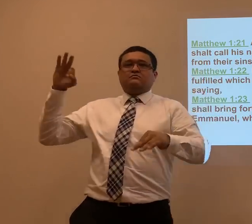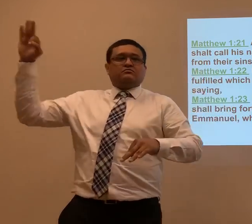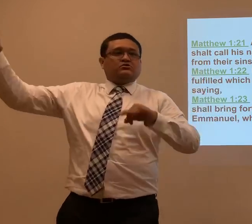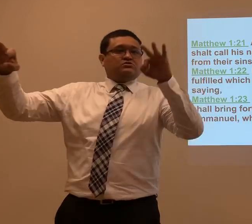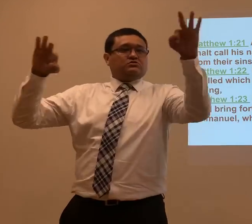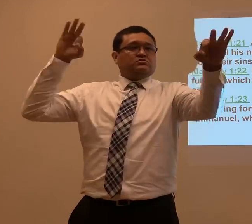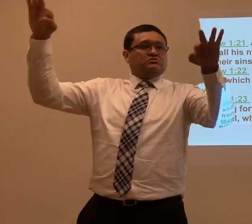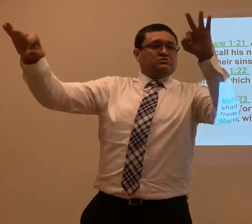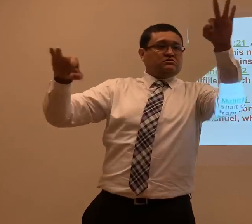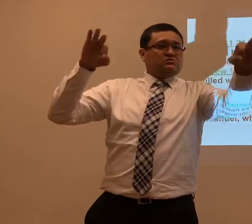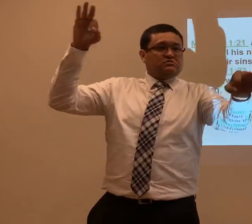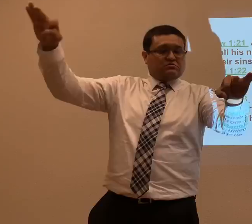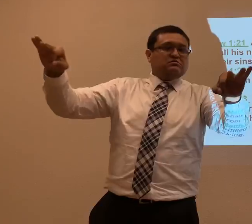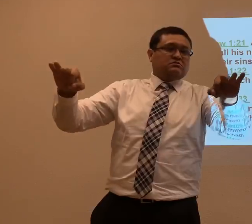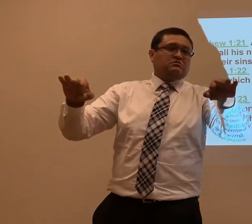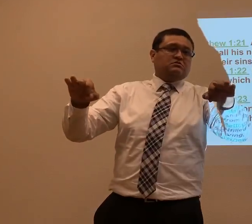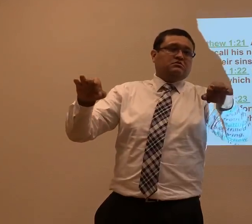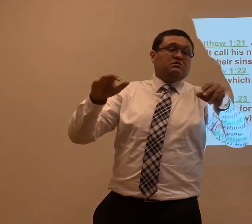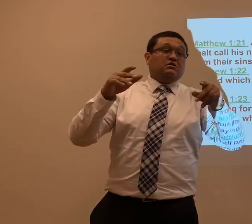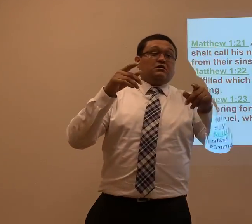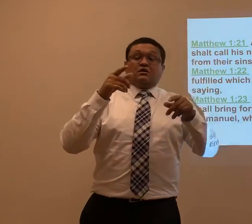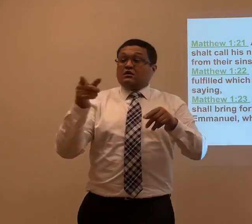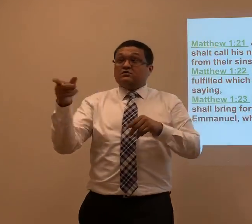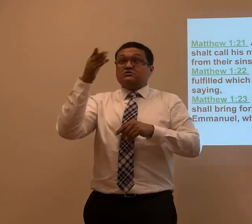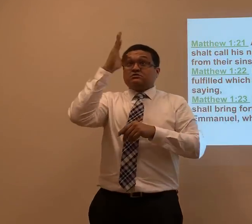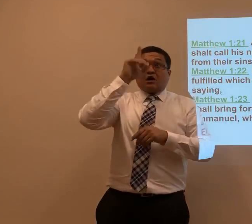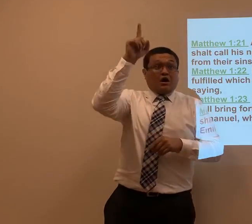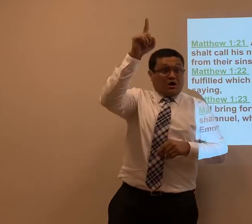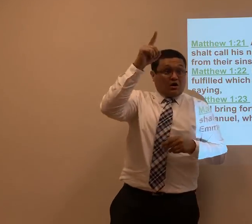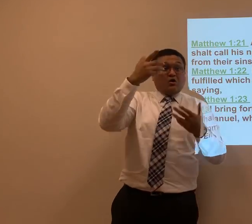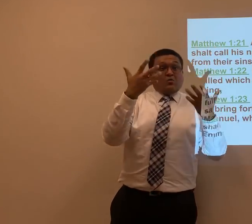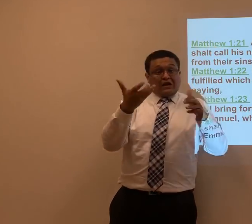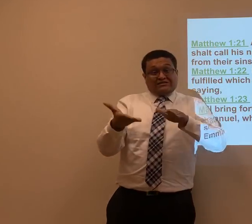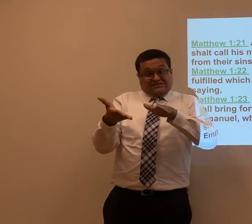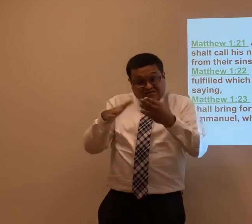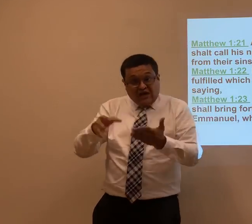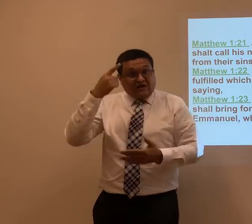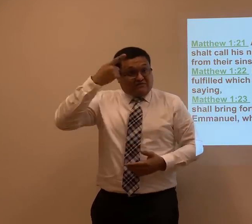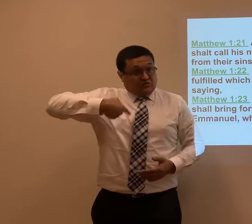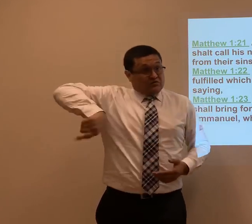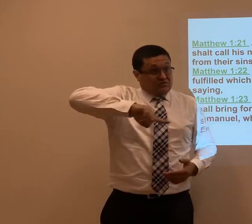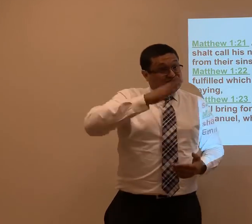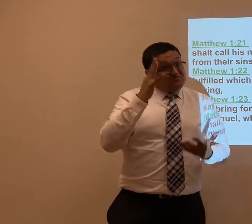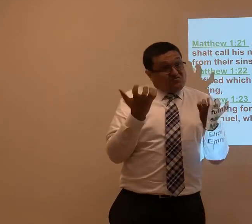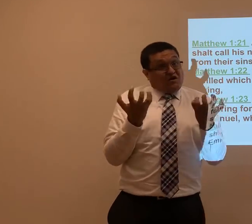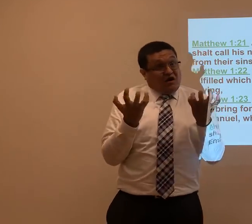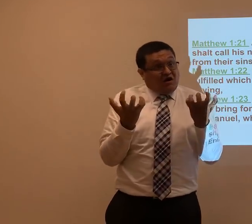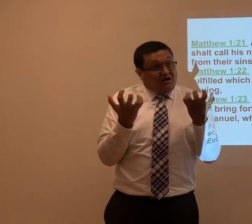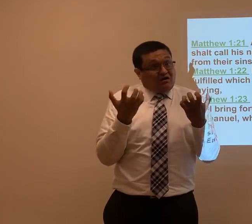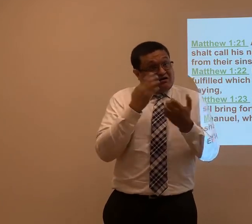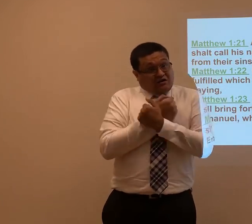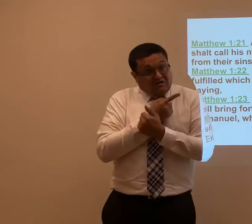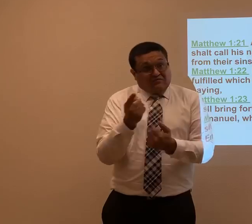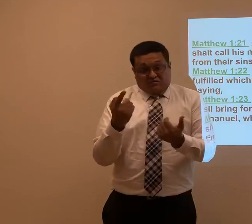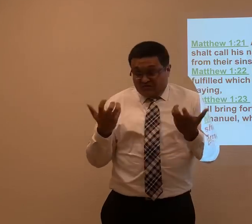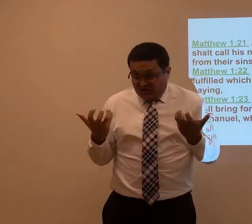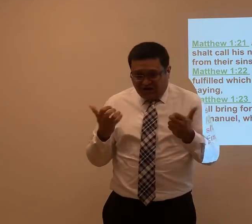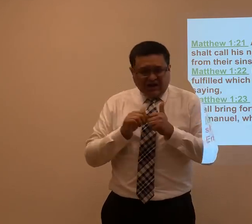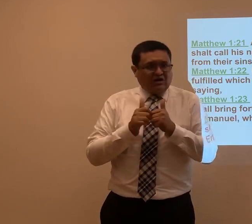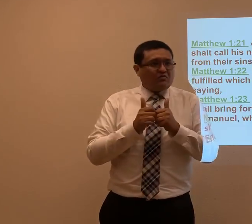God. So he, from that point on, began preaching the truth. But God died for each and every one of us, and he loves you,